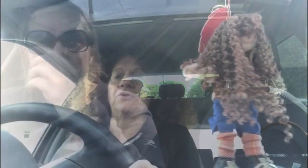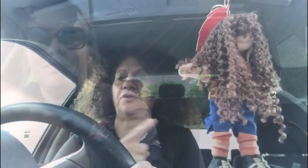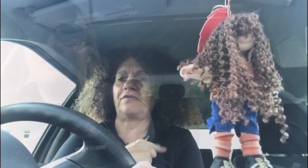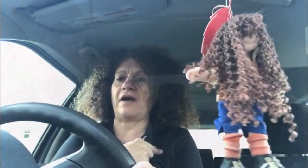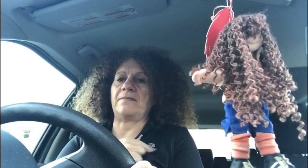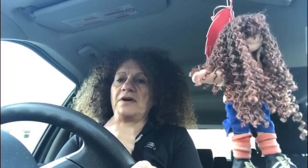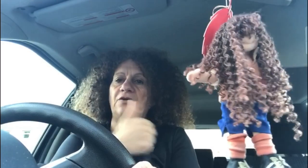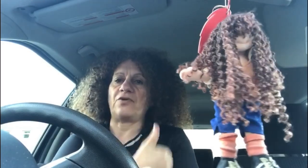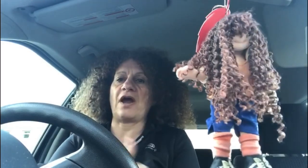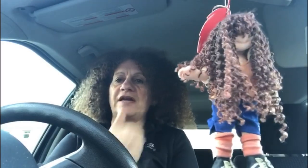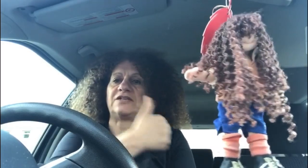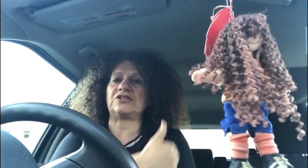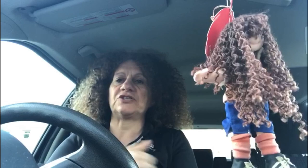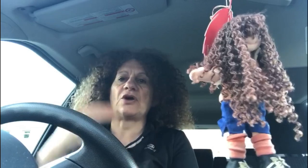Prove them all right